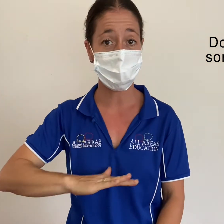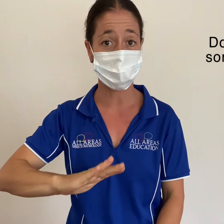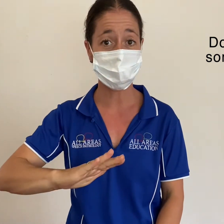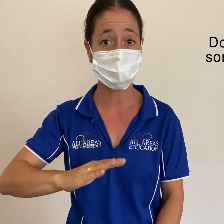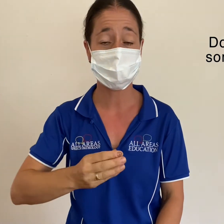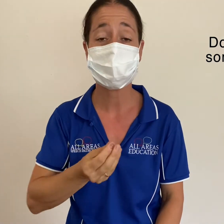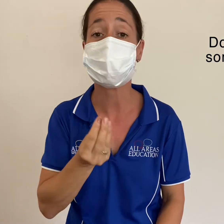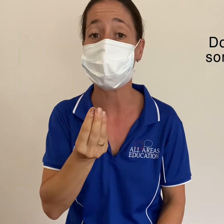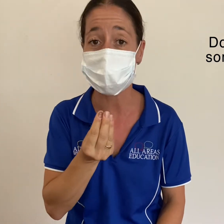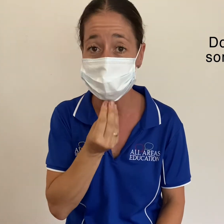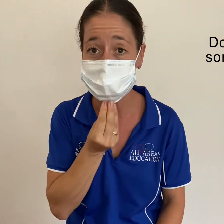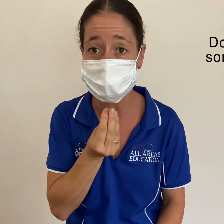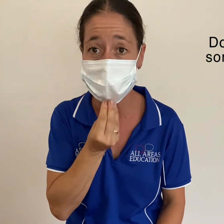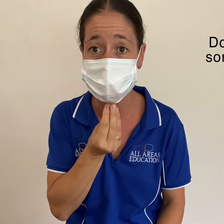want something to eat?